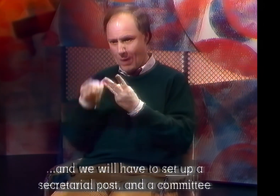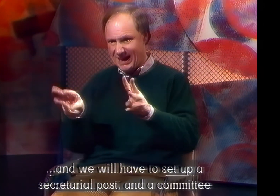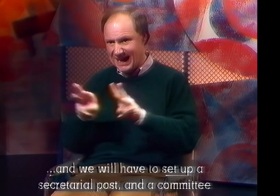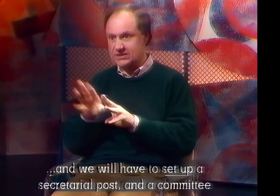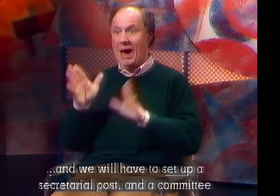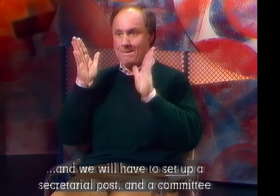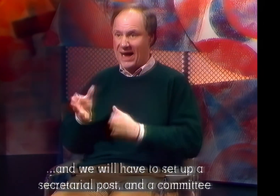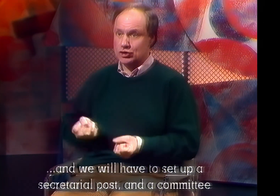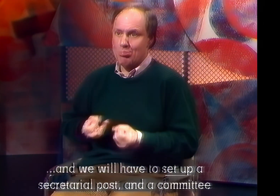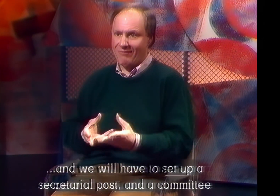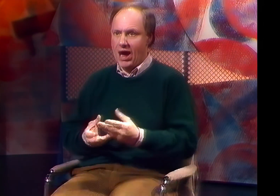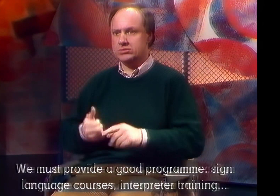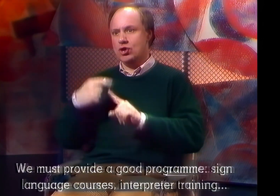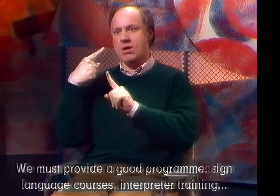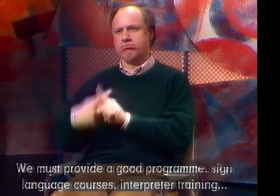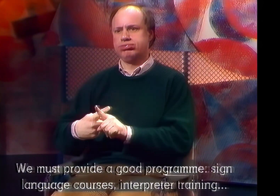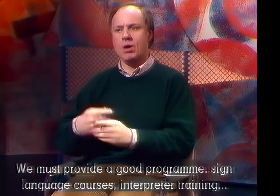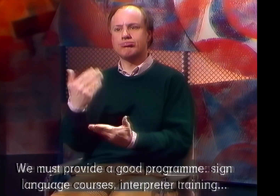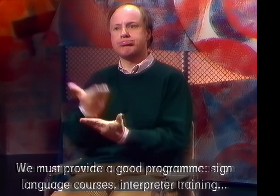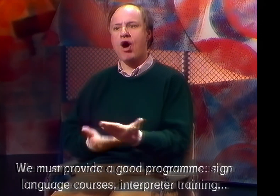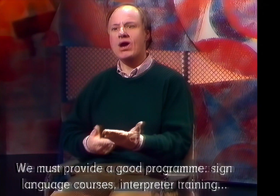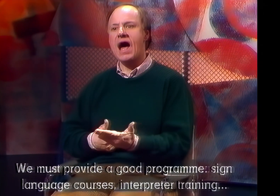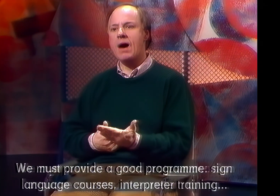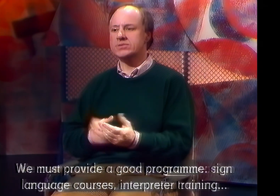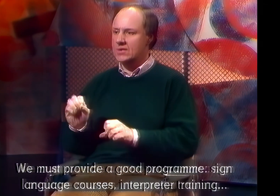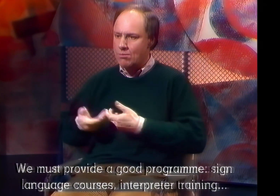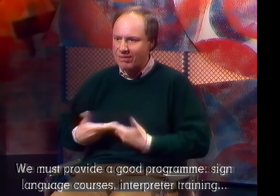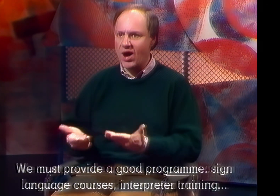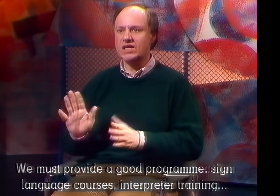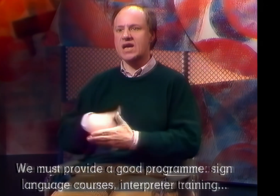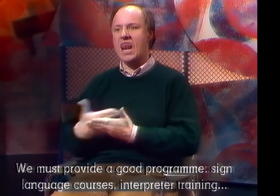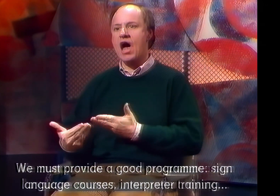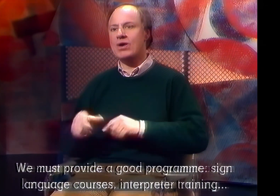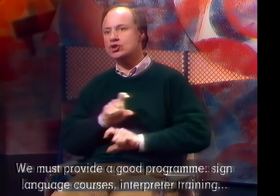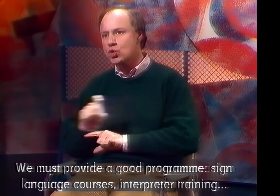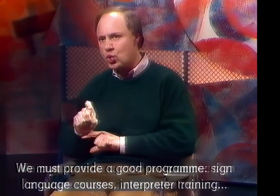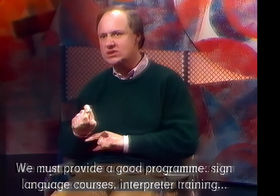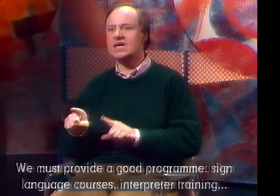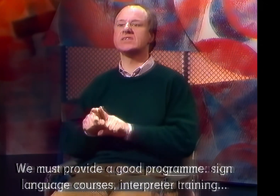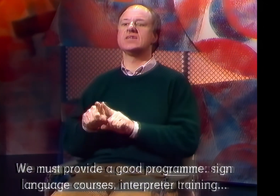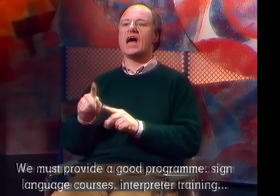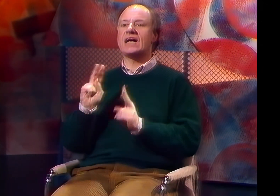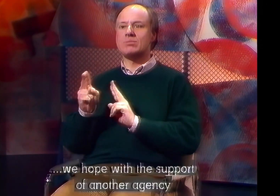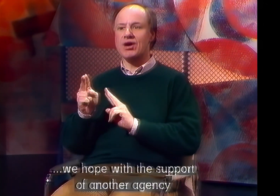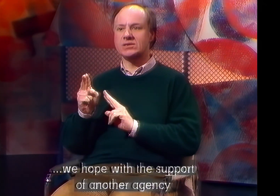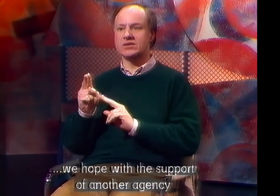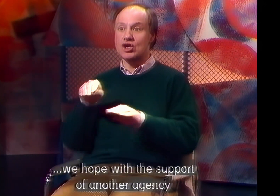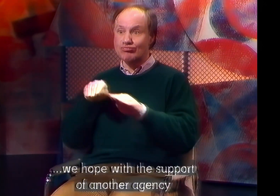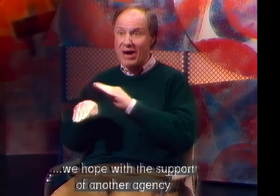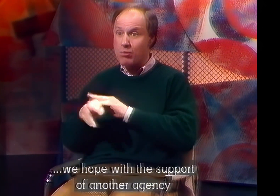committee. But we must provide a good programme, sign language courses, interpreter training, we hope with the support of